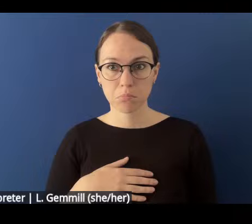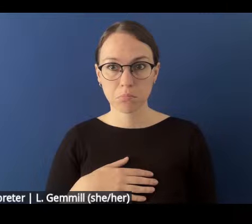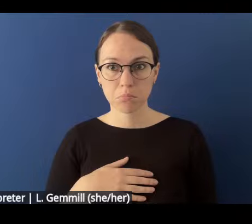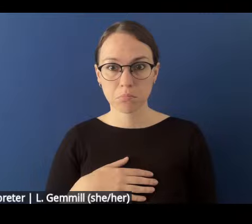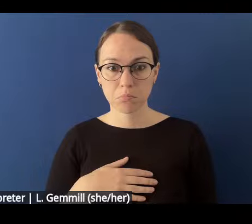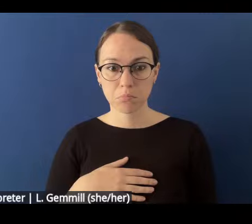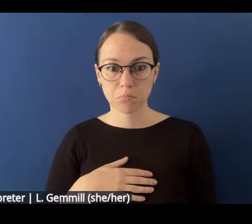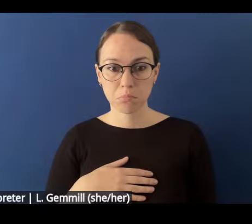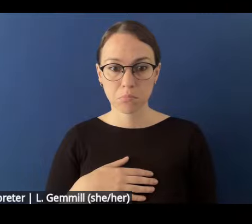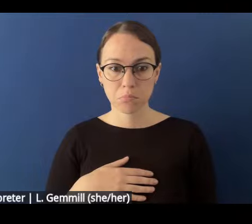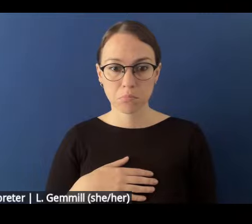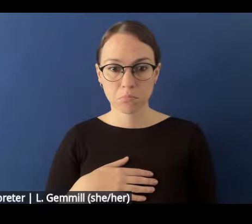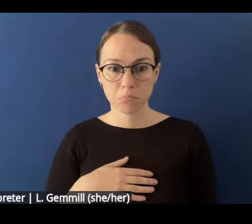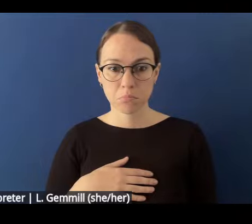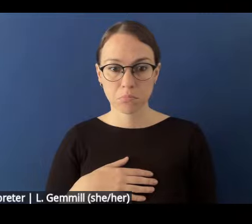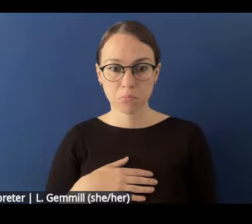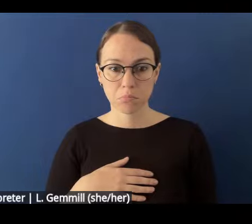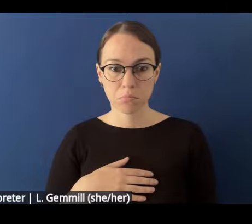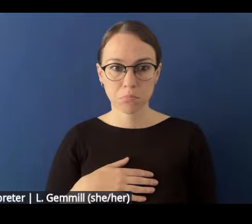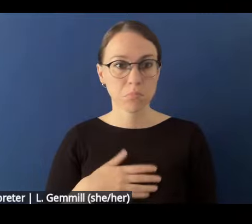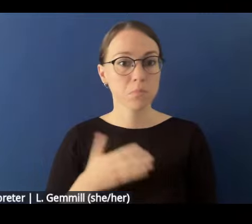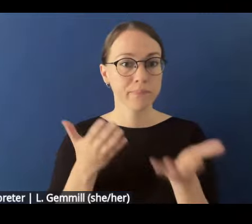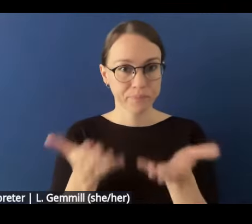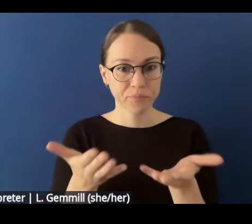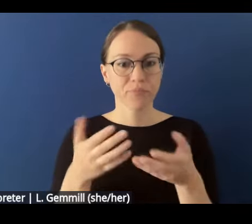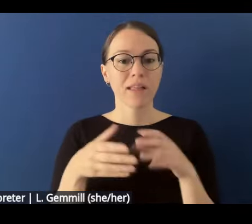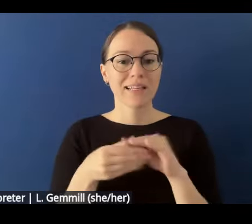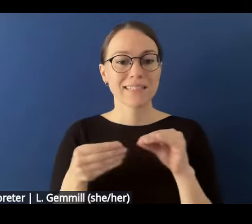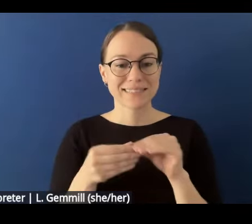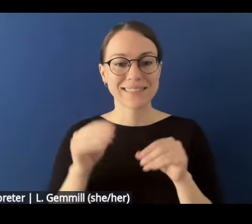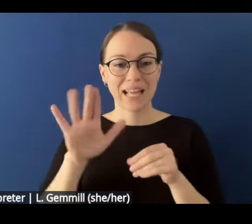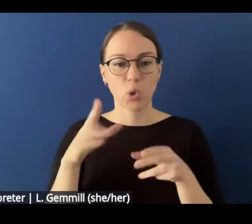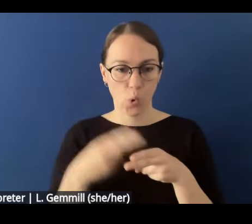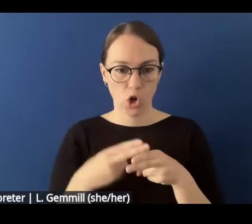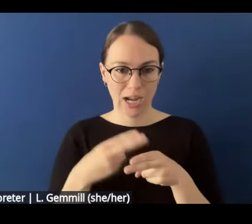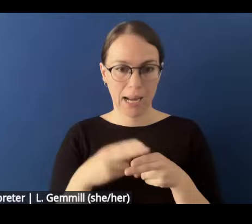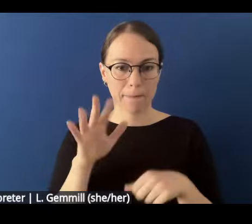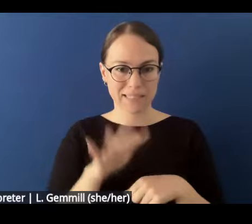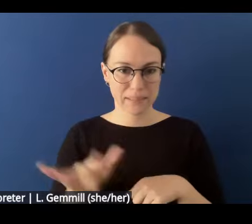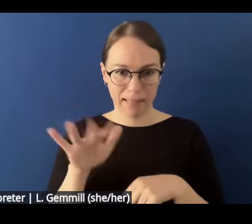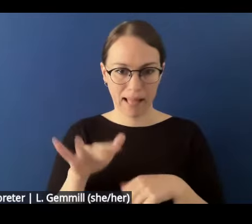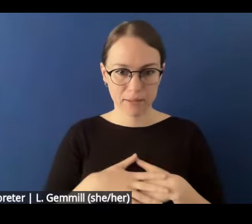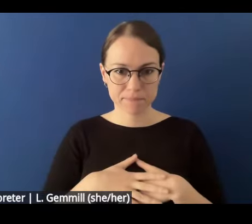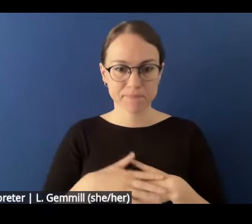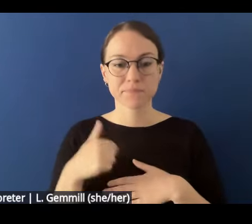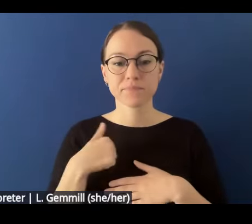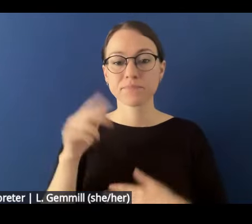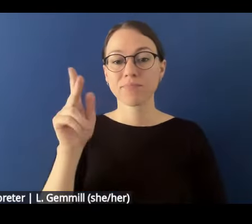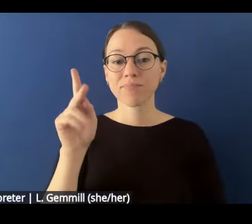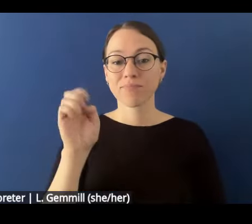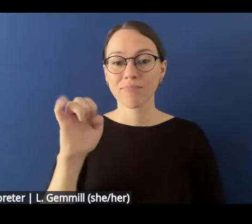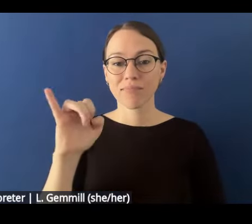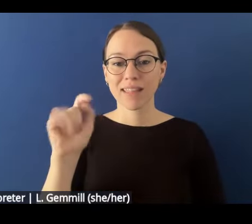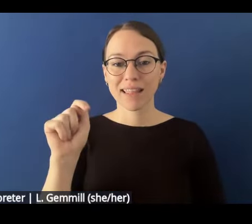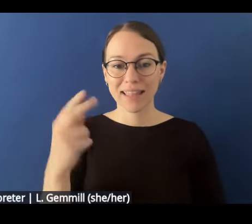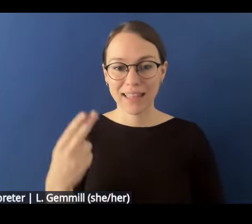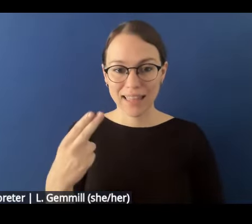Butkovich, will you state your name and spell it for the recorder? Sure. Keith Butkovich,